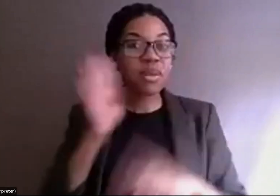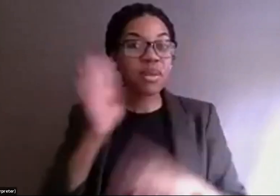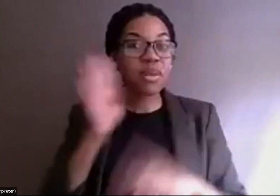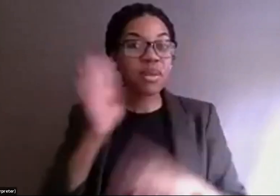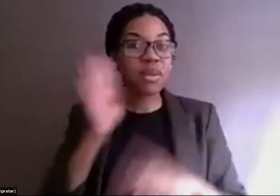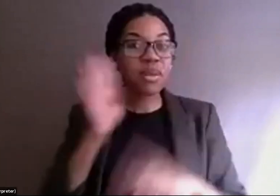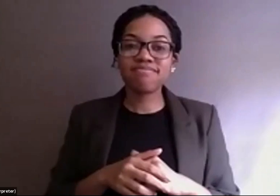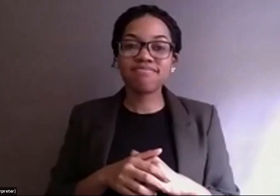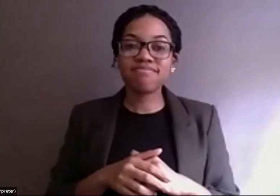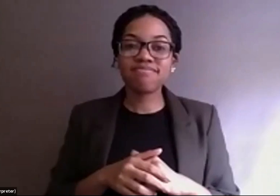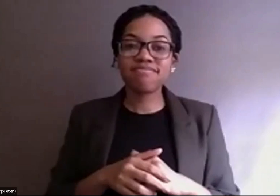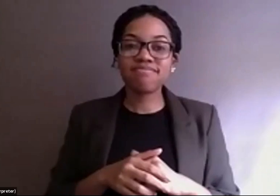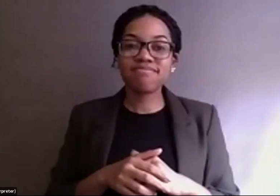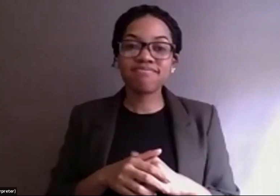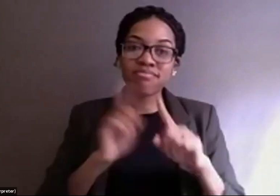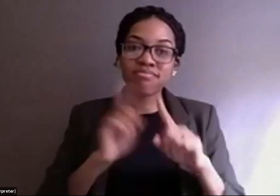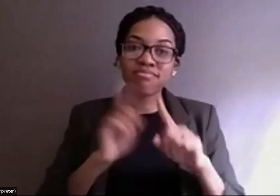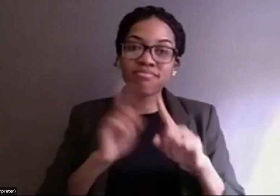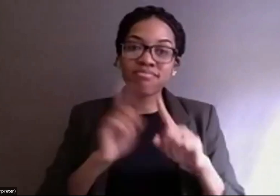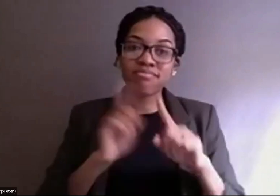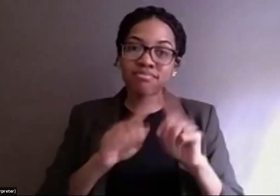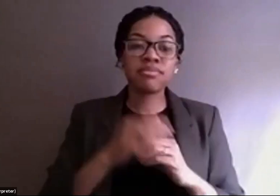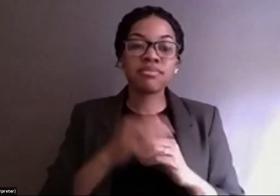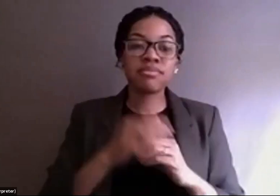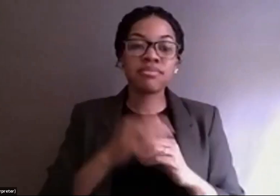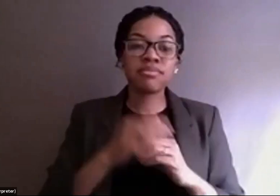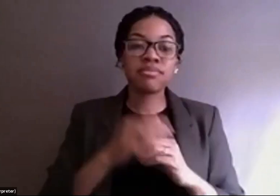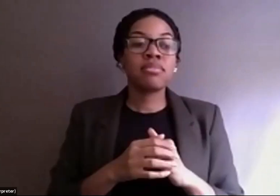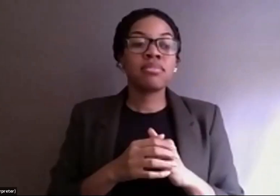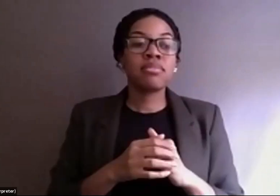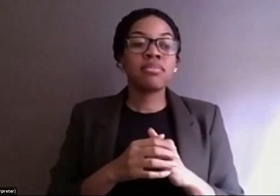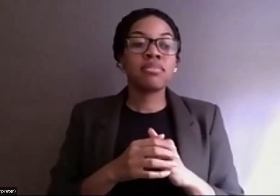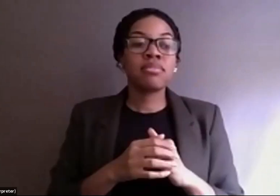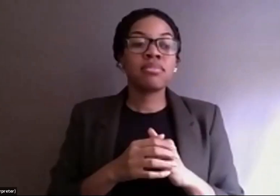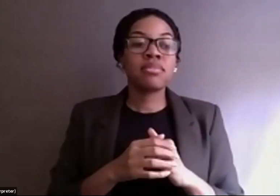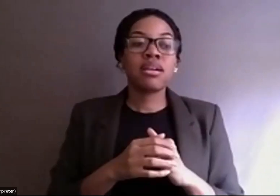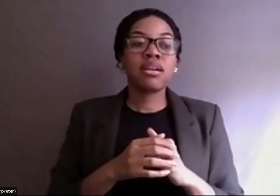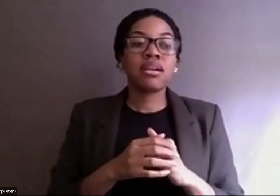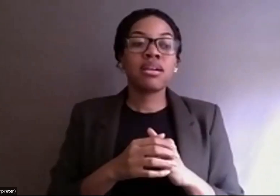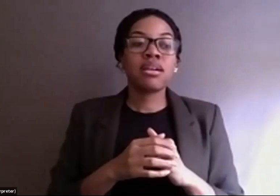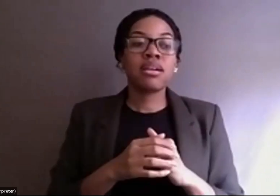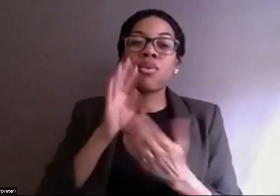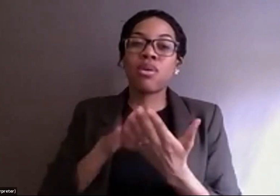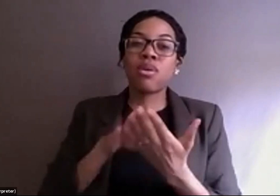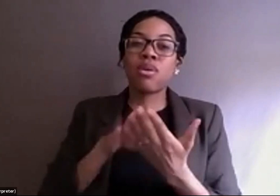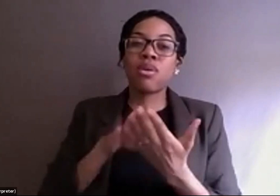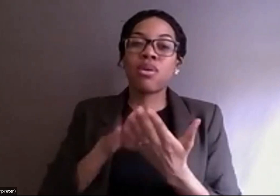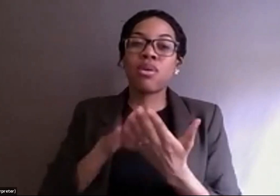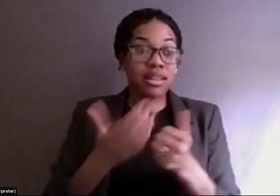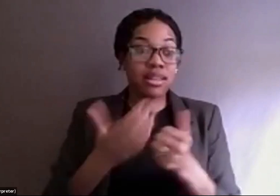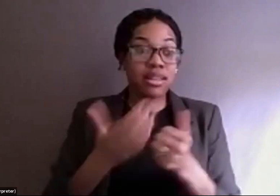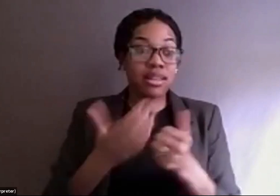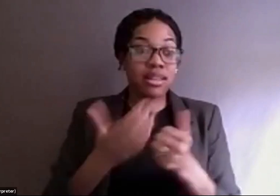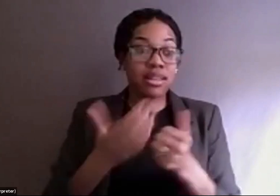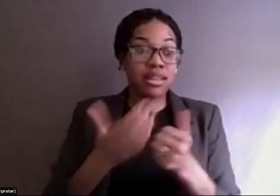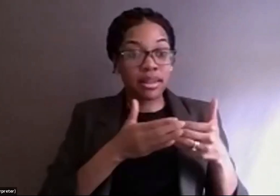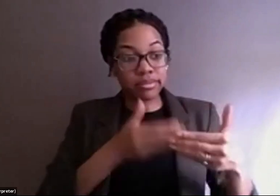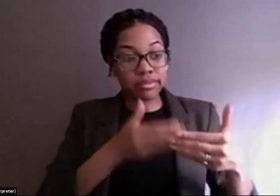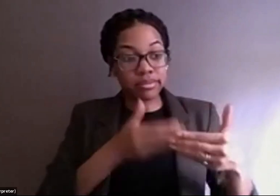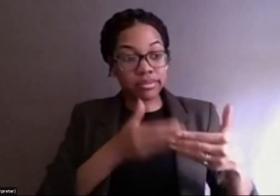out that everything that you do was necessary, but it will not be